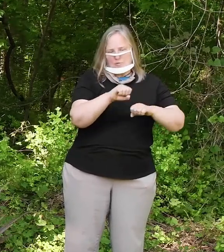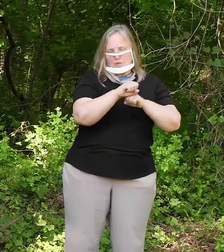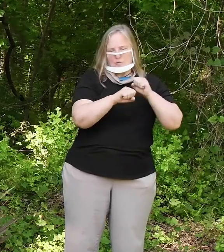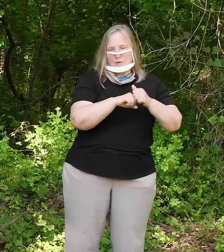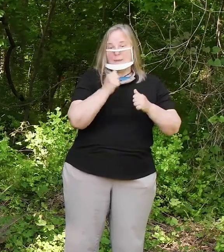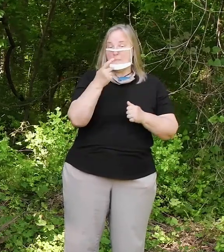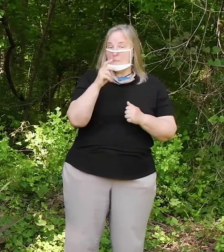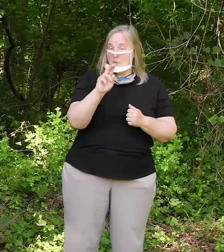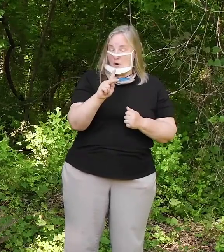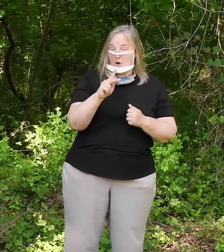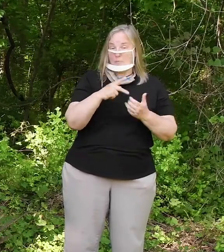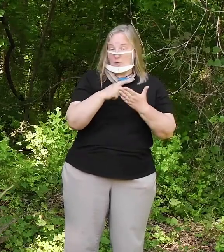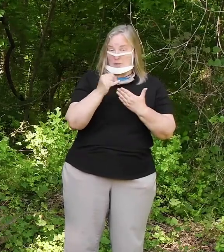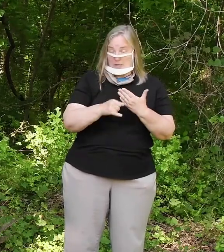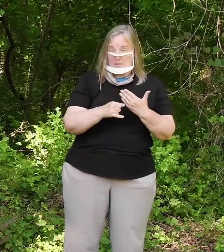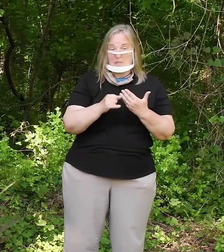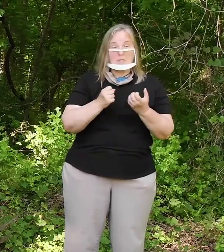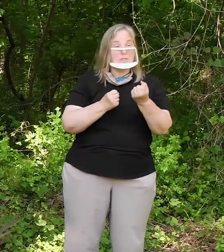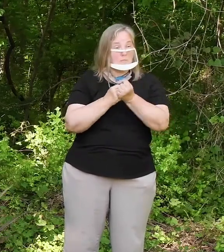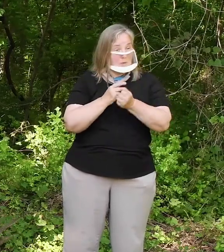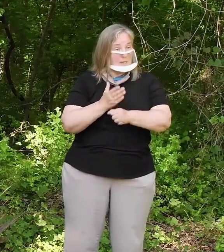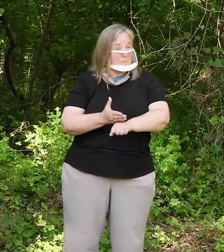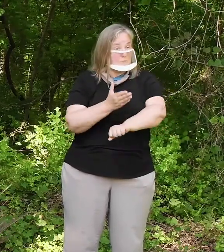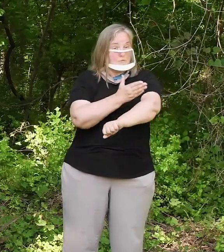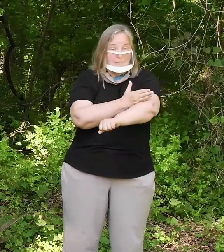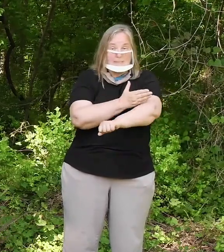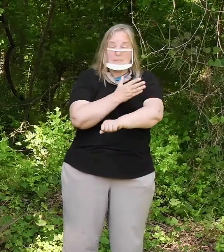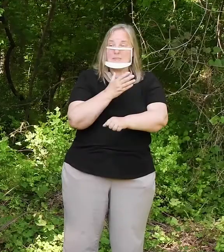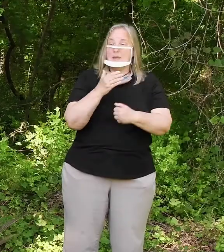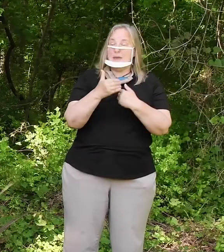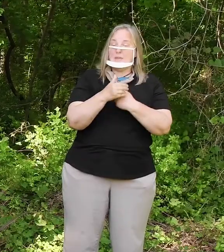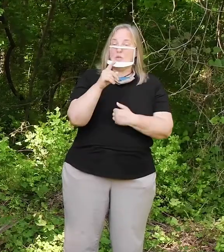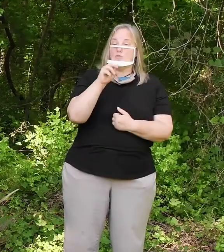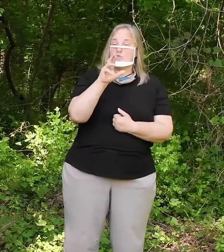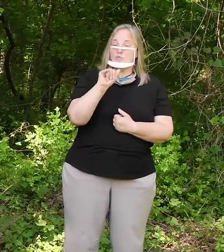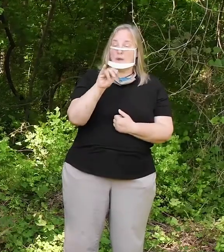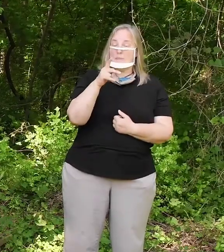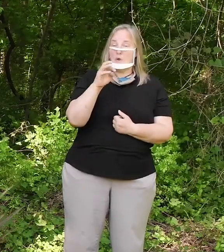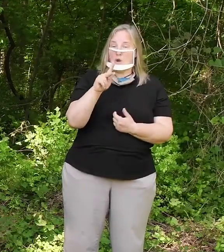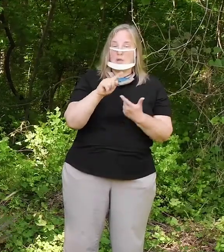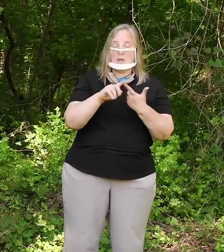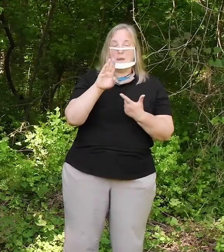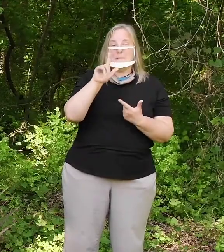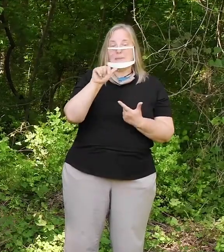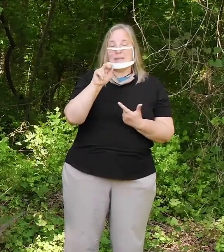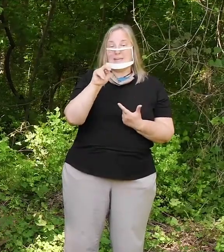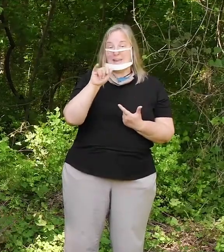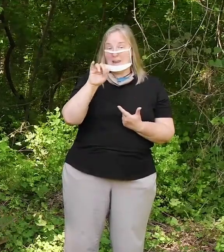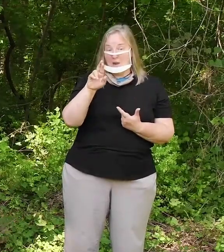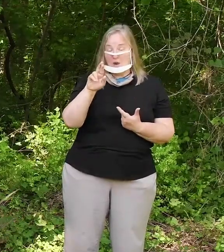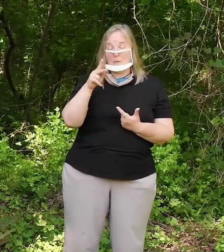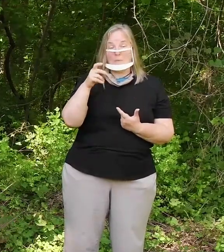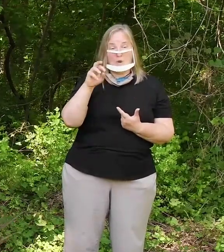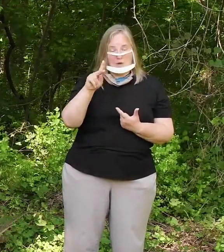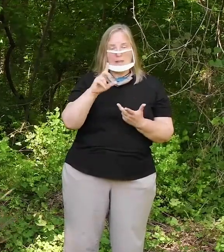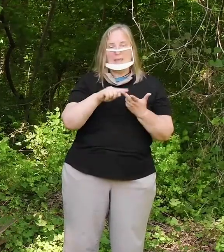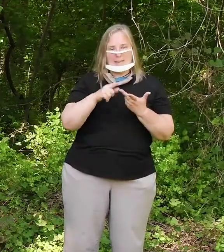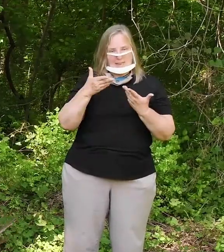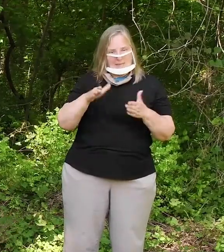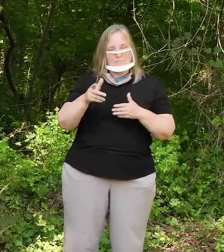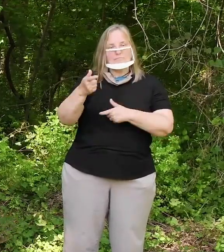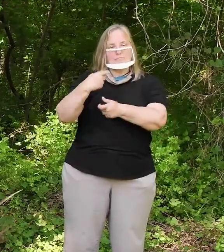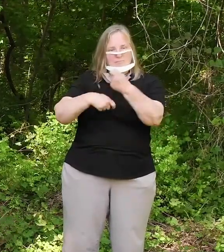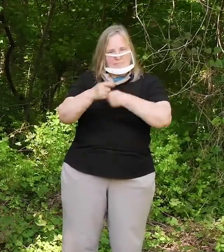park projects, supporting improvements at Troy Park, Blandair Park, and enabling the replacement